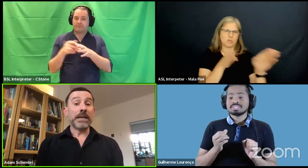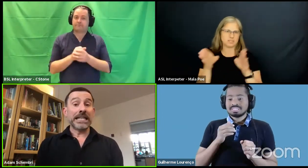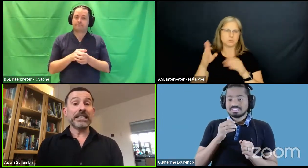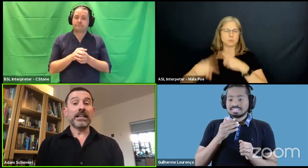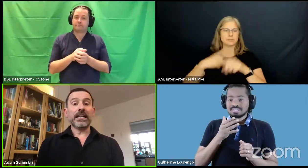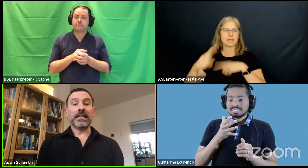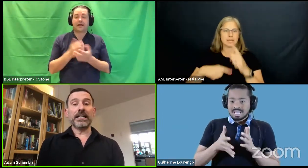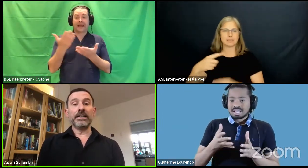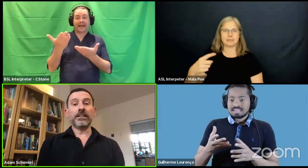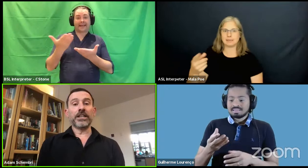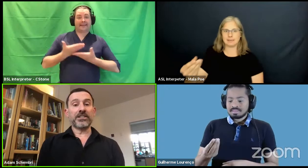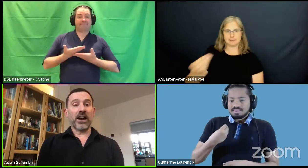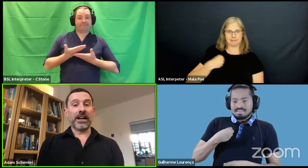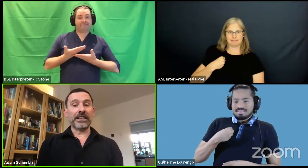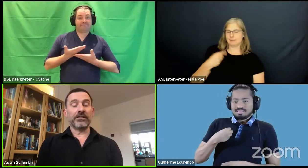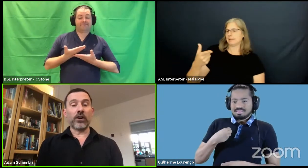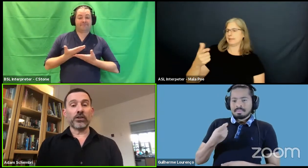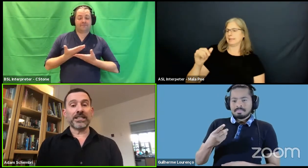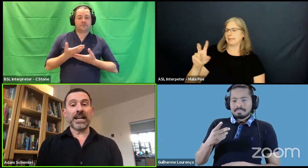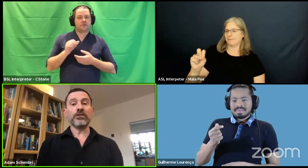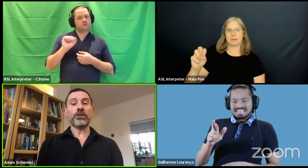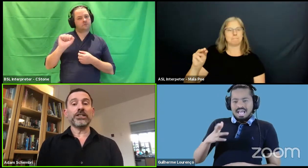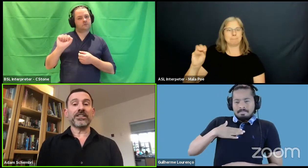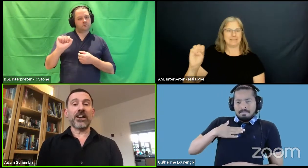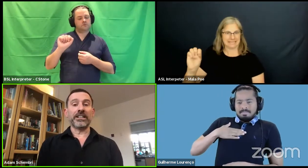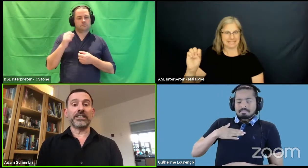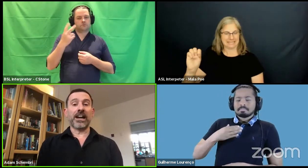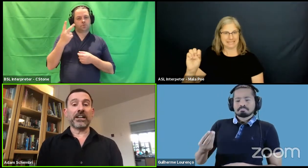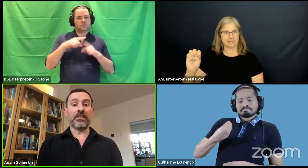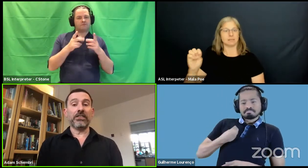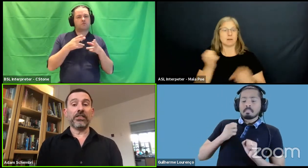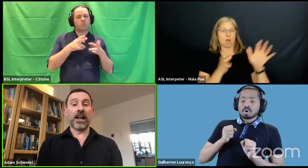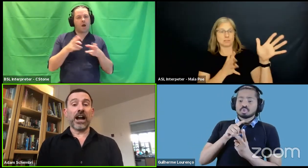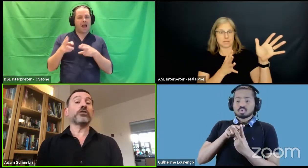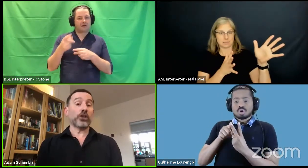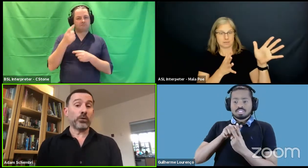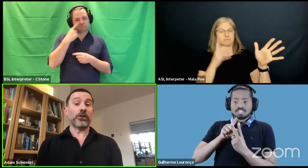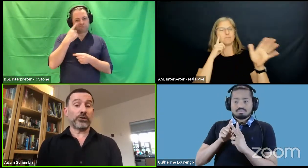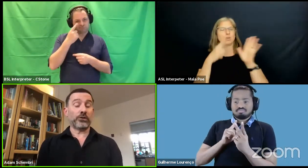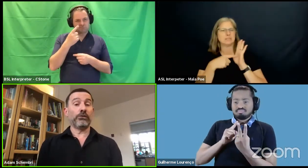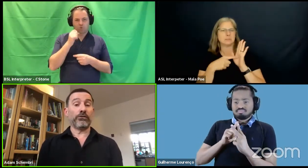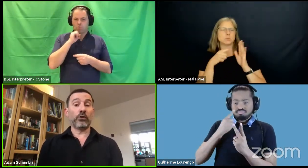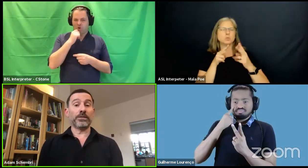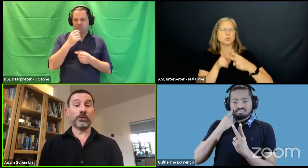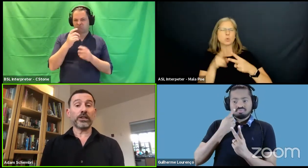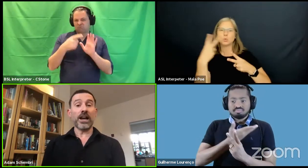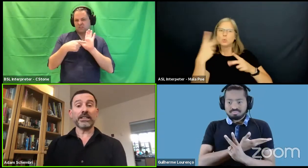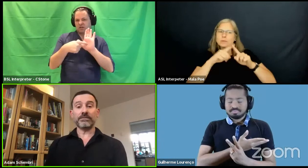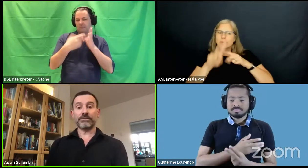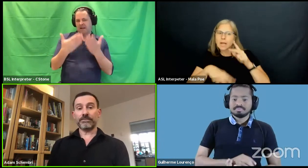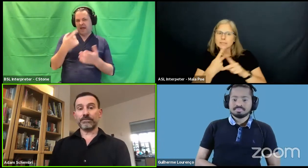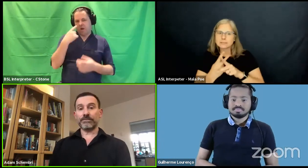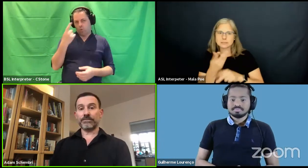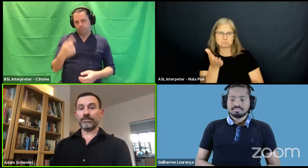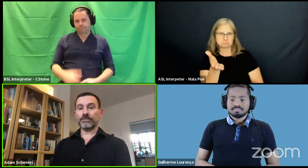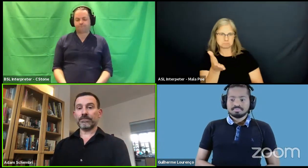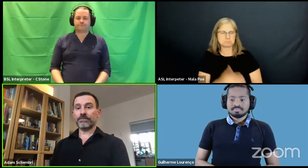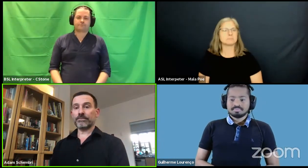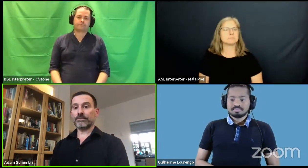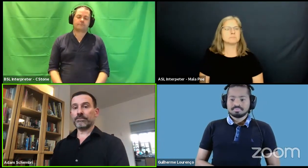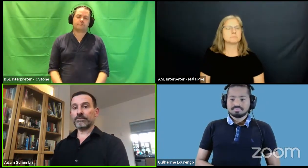give me in this dialect of Auslan. You can sign it like, and I'll show you what those two forms look like.